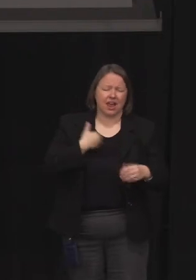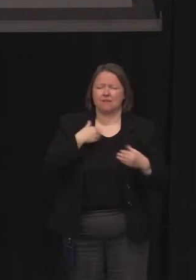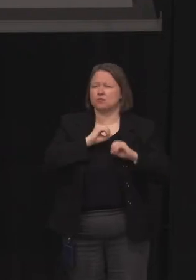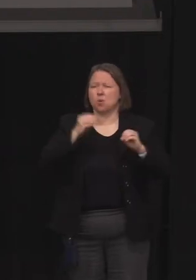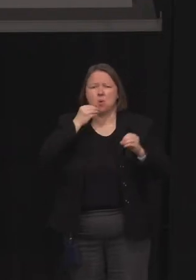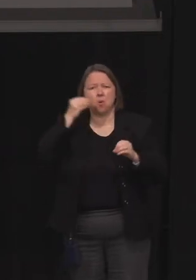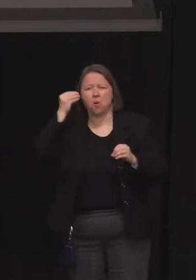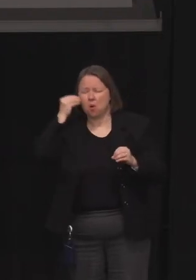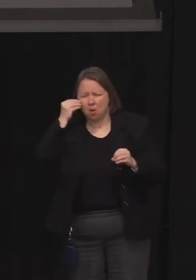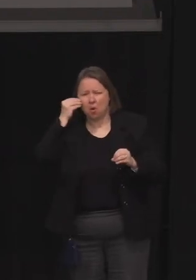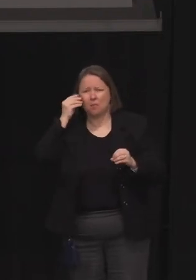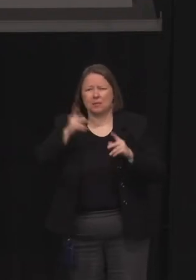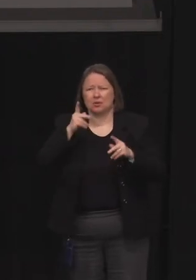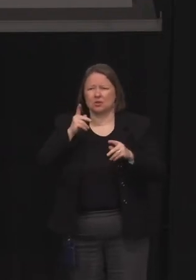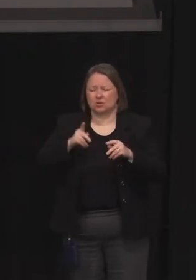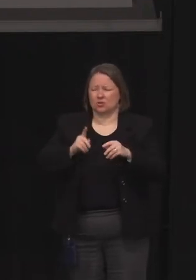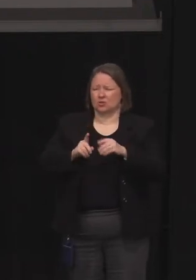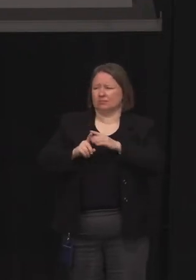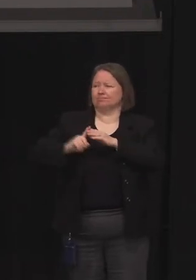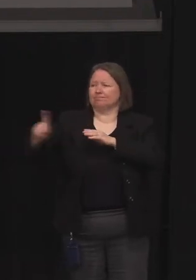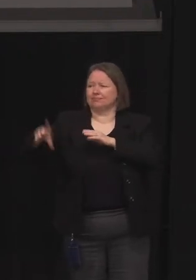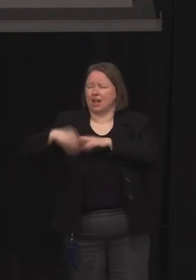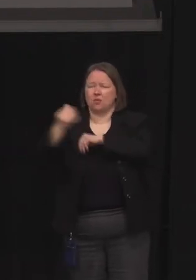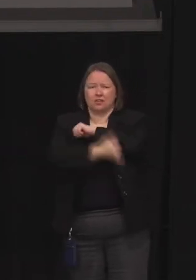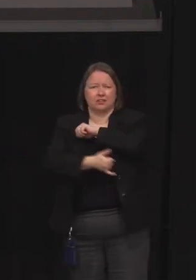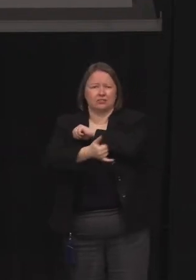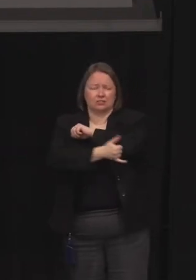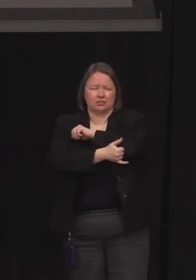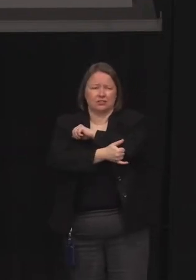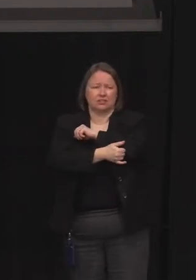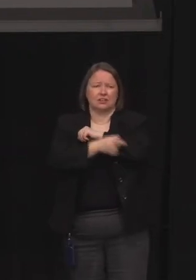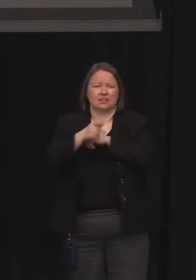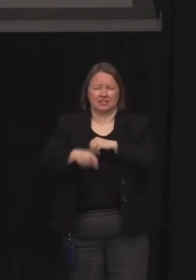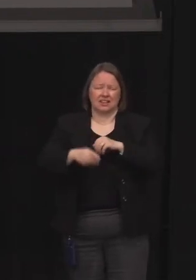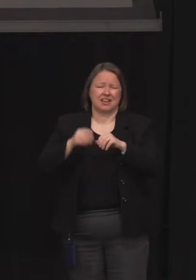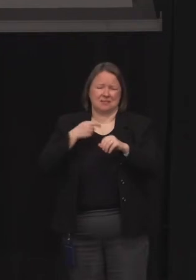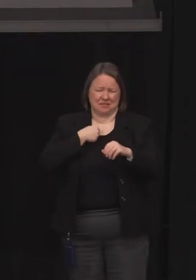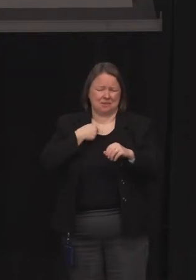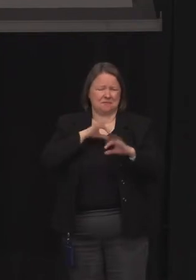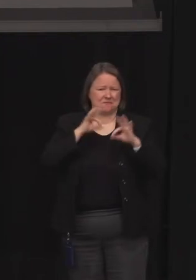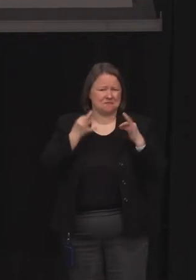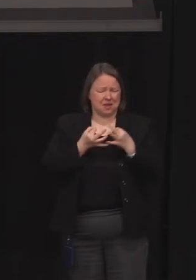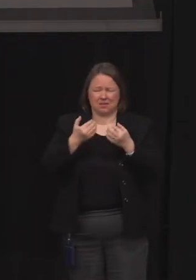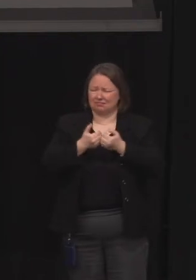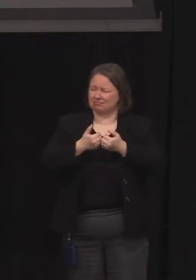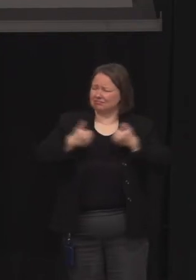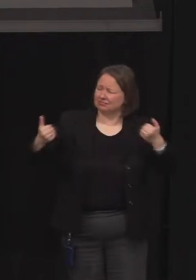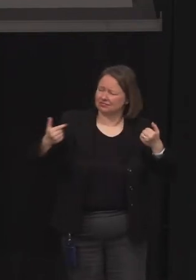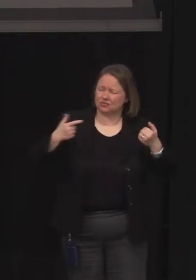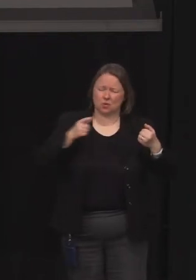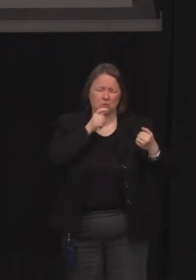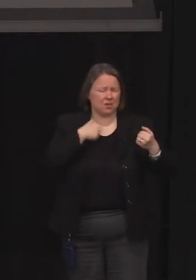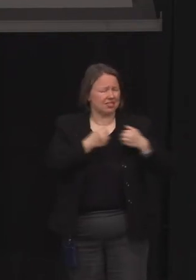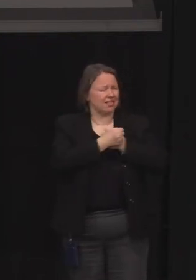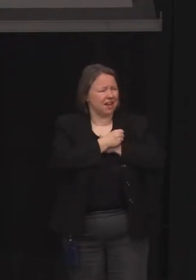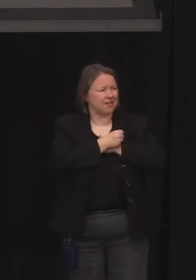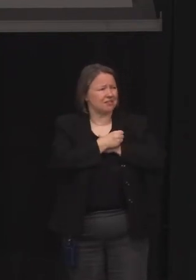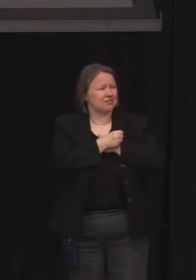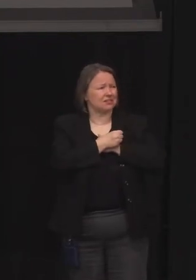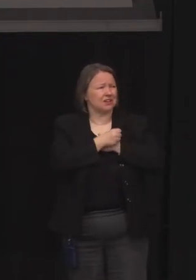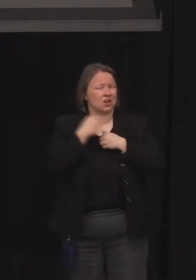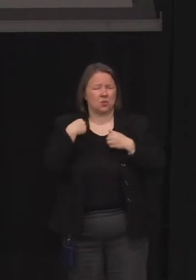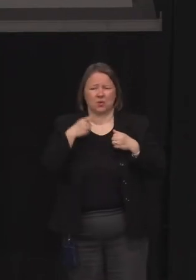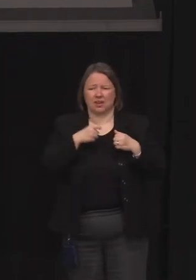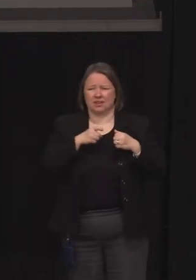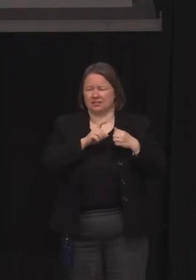many refugees. The war separated families. It made me and my family away from people we love, and made us run away